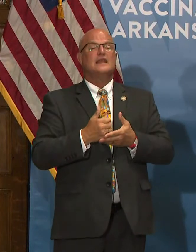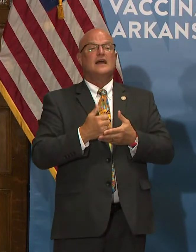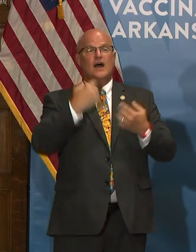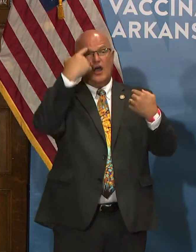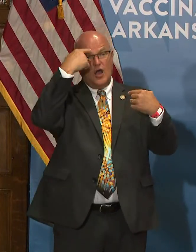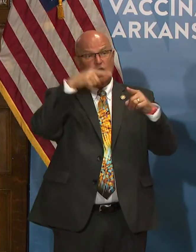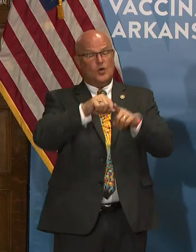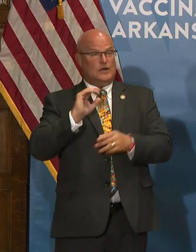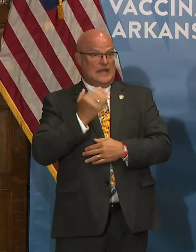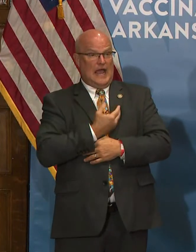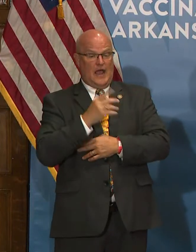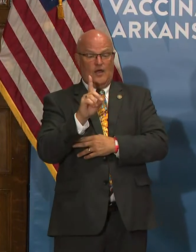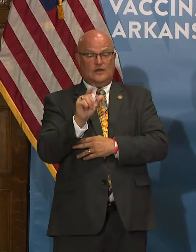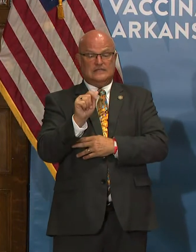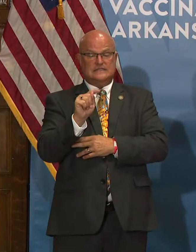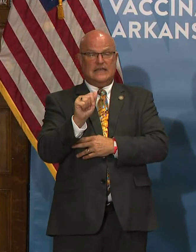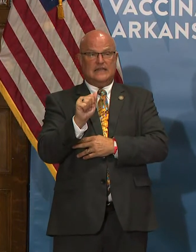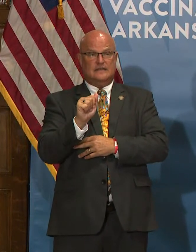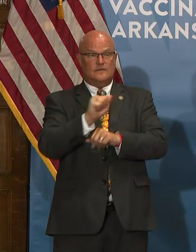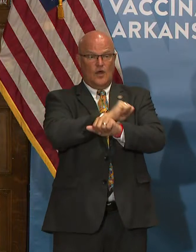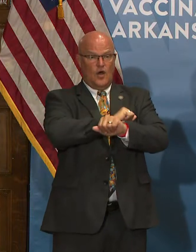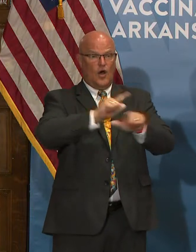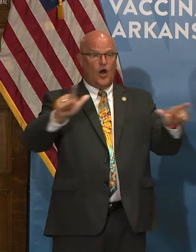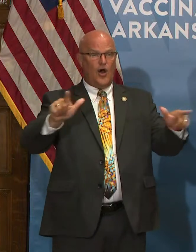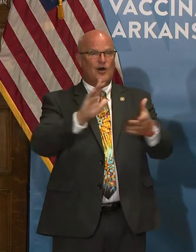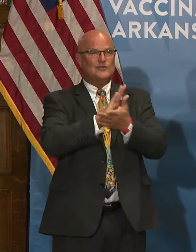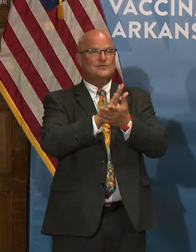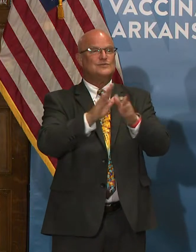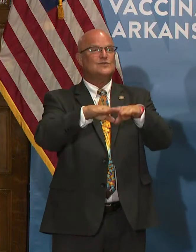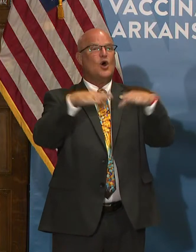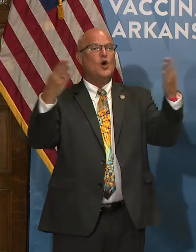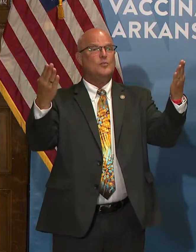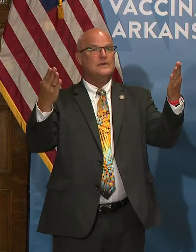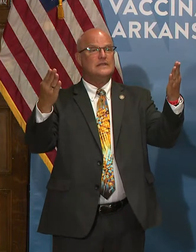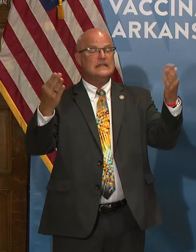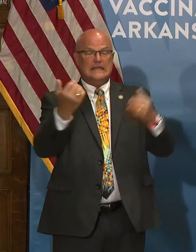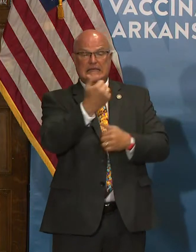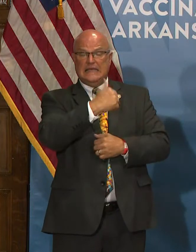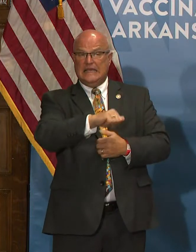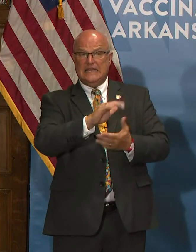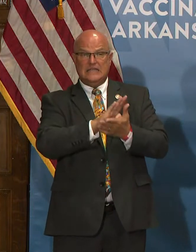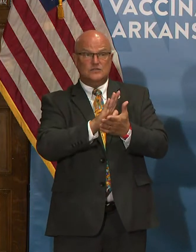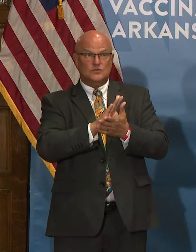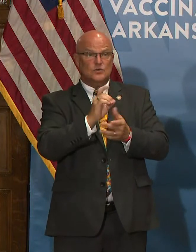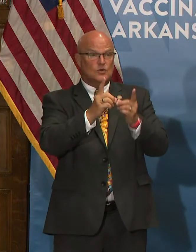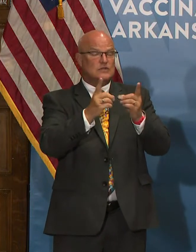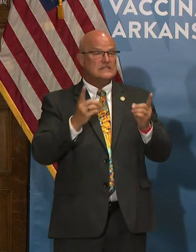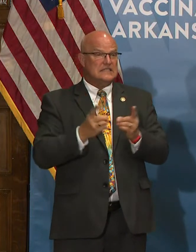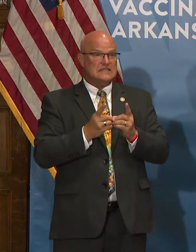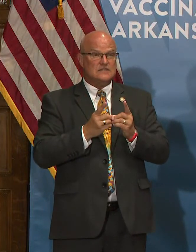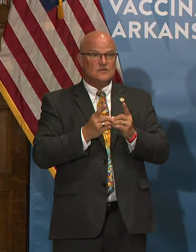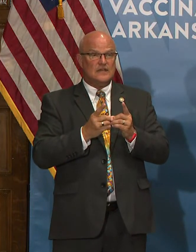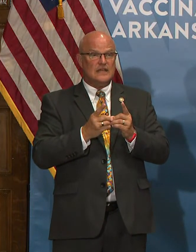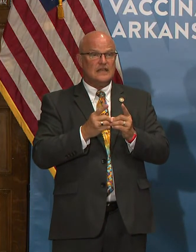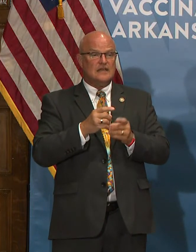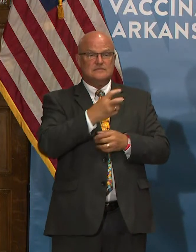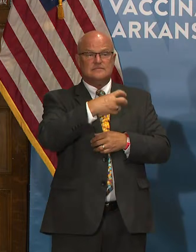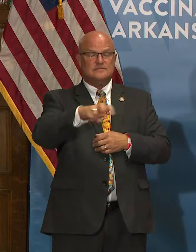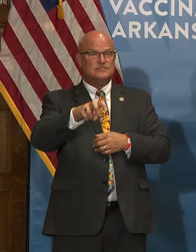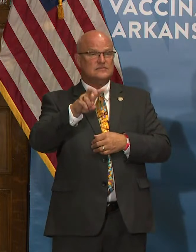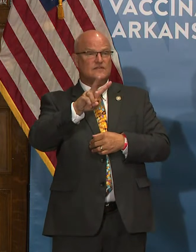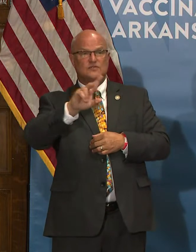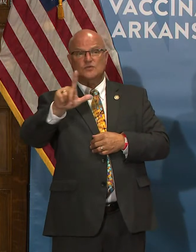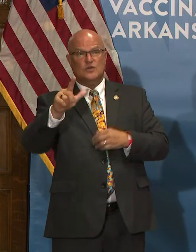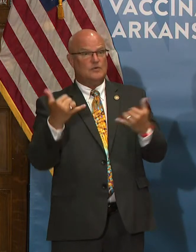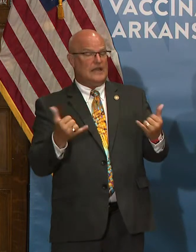According to our data, all schools are open, and we do not have any school or district-wide modifications reported